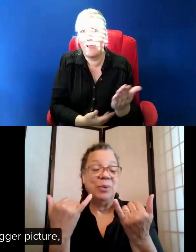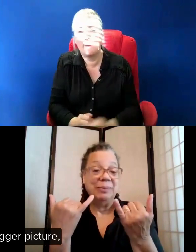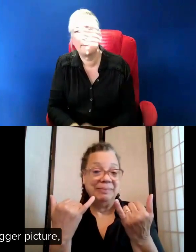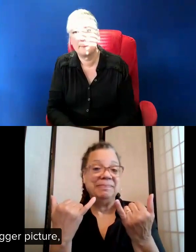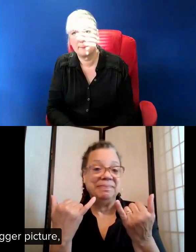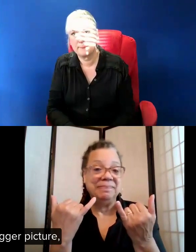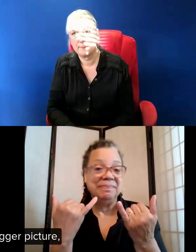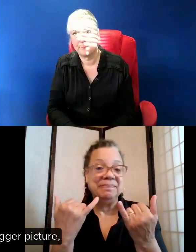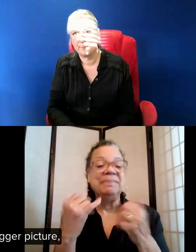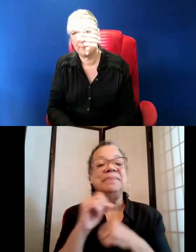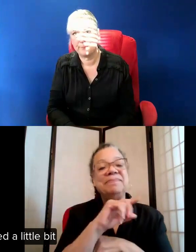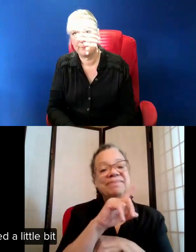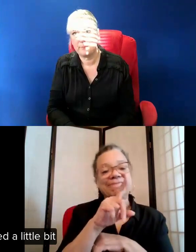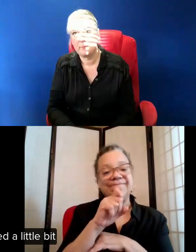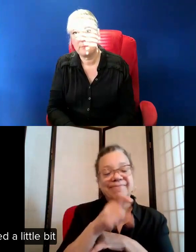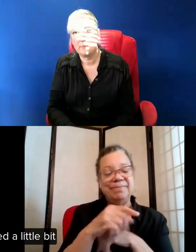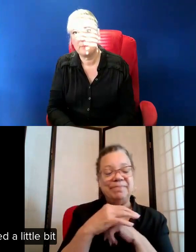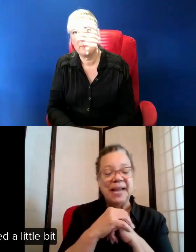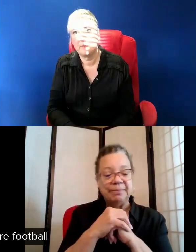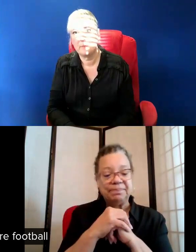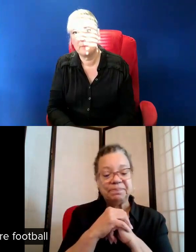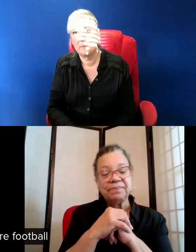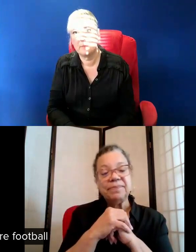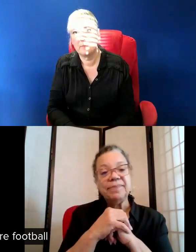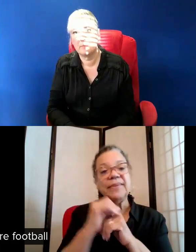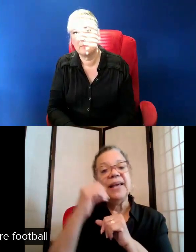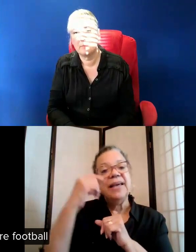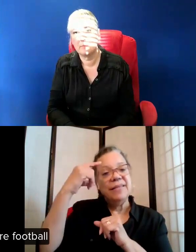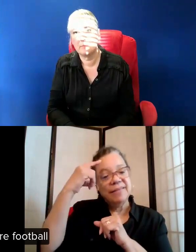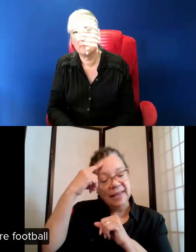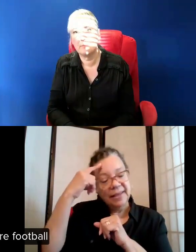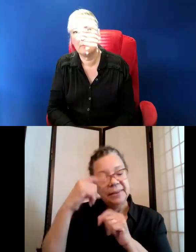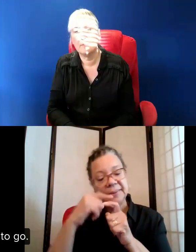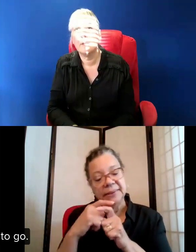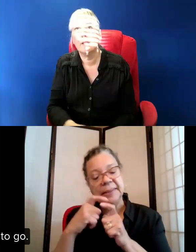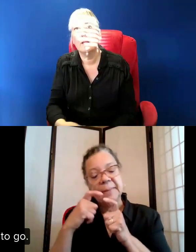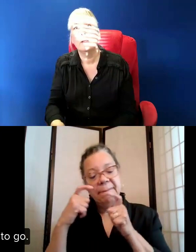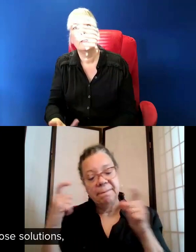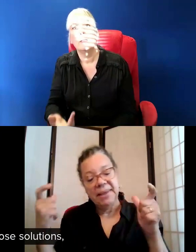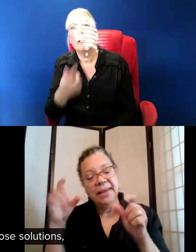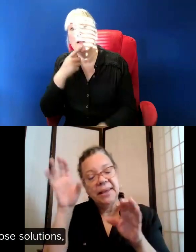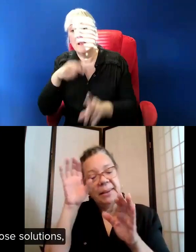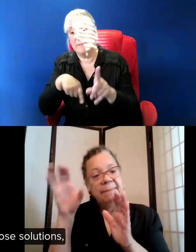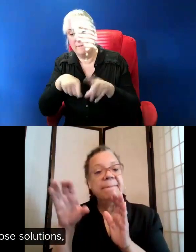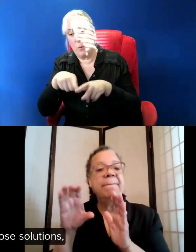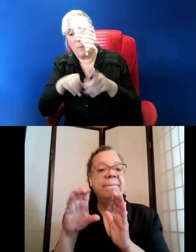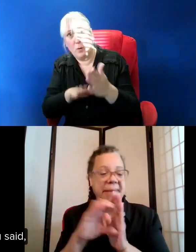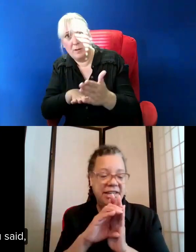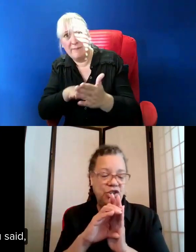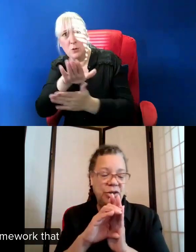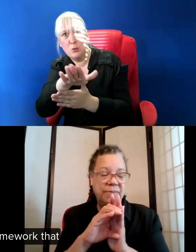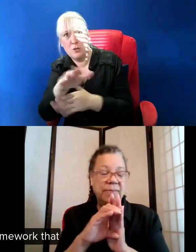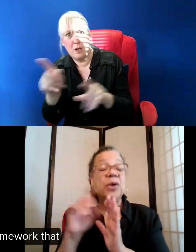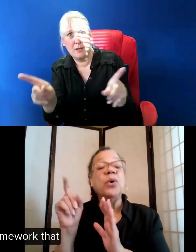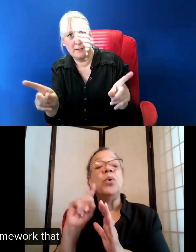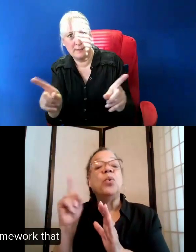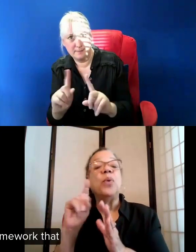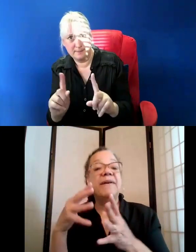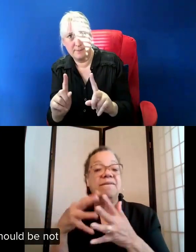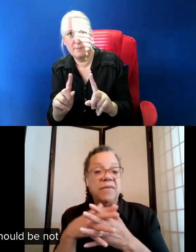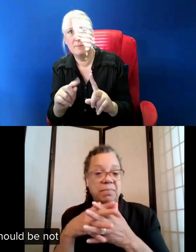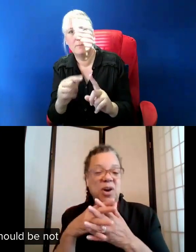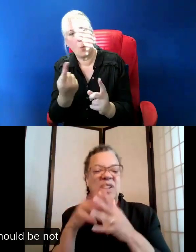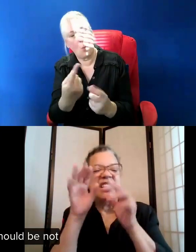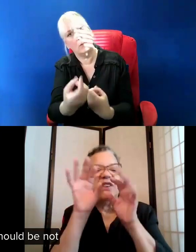In terms of bigger picture, and we talked a little bit about where football needs to go. And one of those solutions, as you said, is about a framework